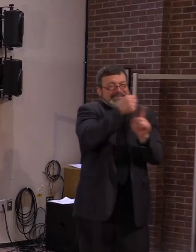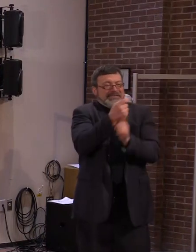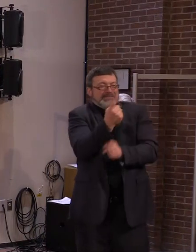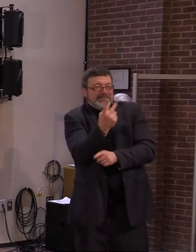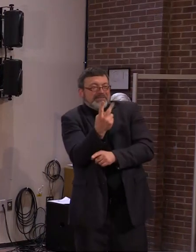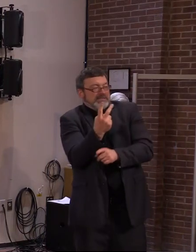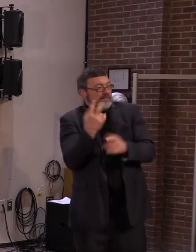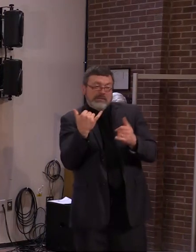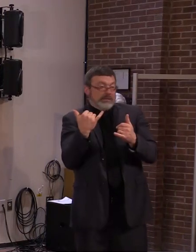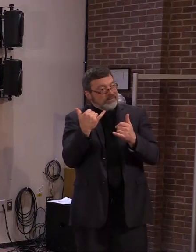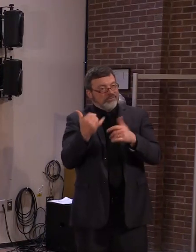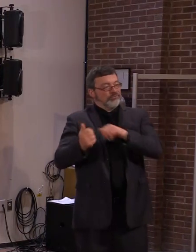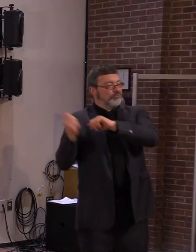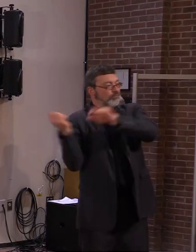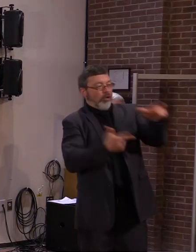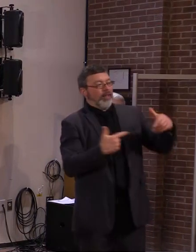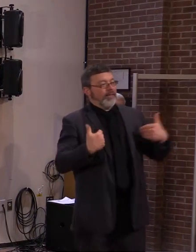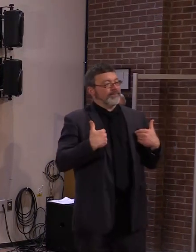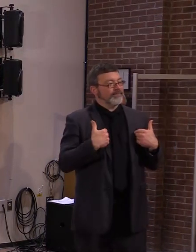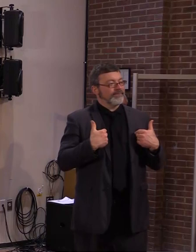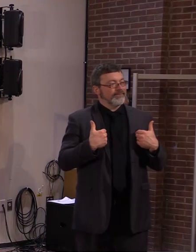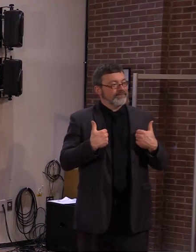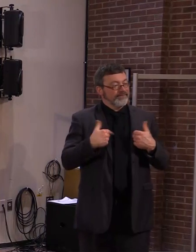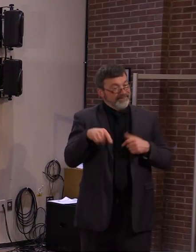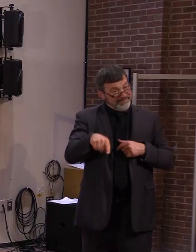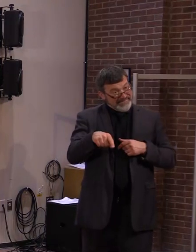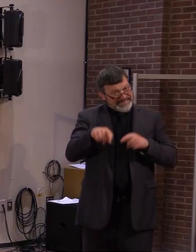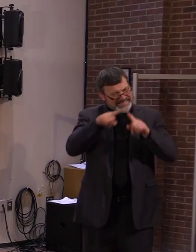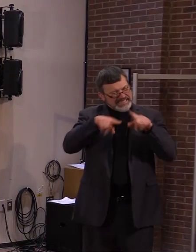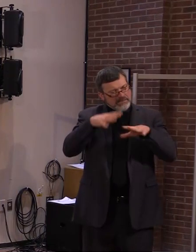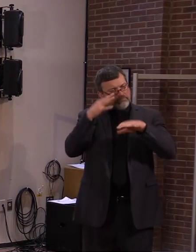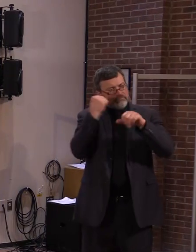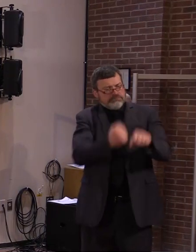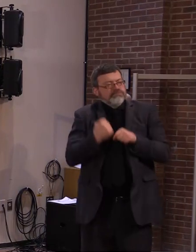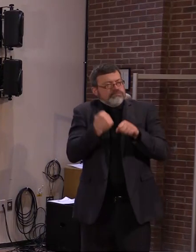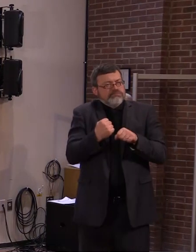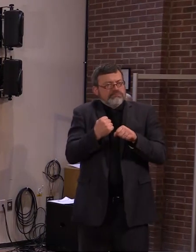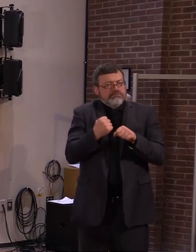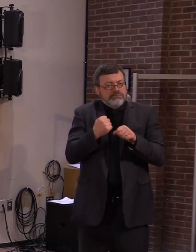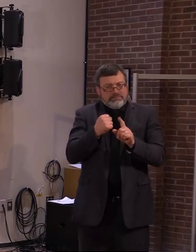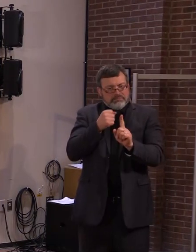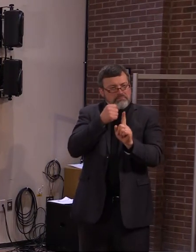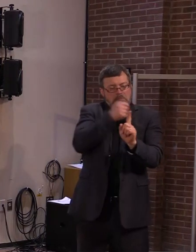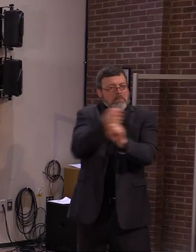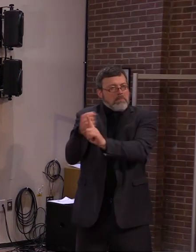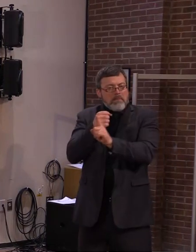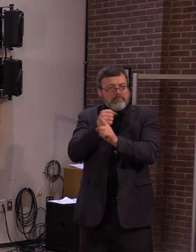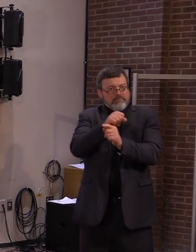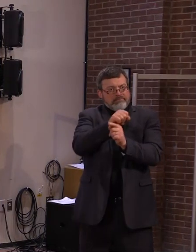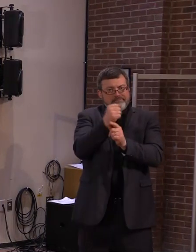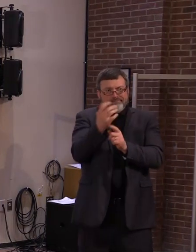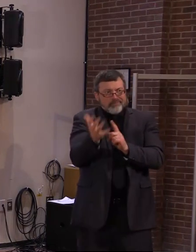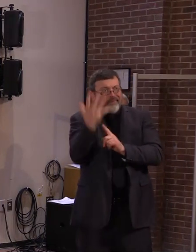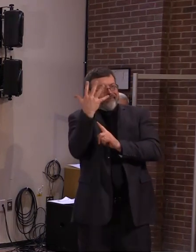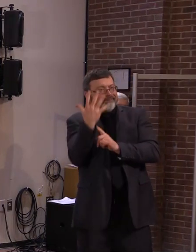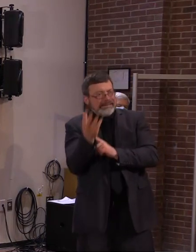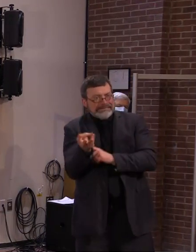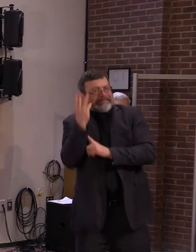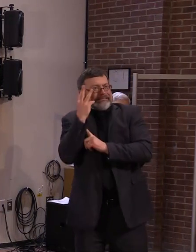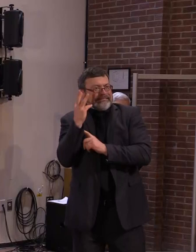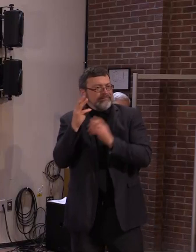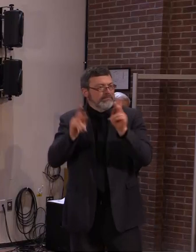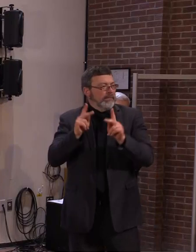people. Add to this, we were starting out with a larger number of cases, and you see these numbers then